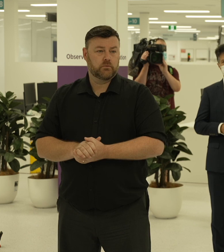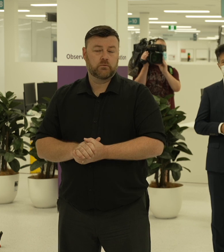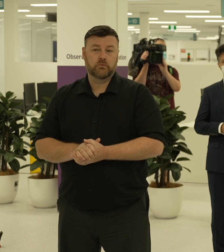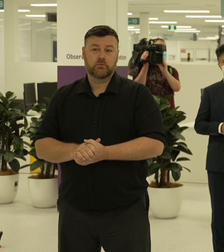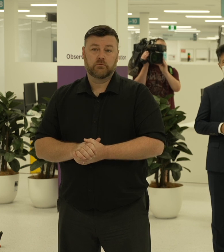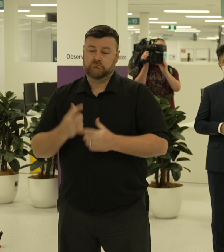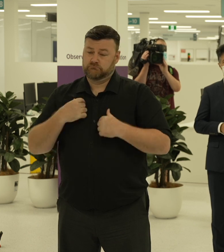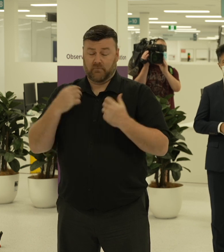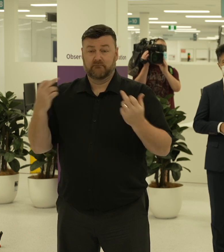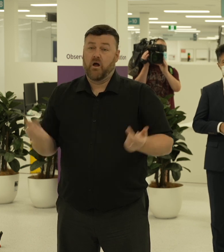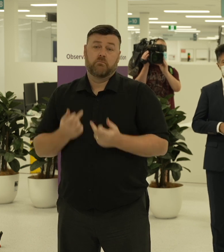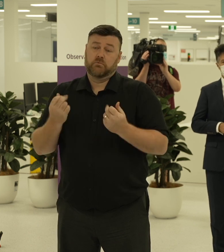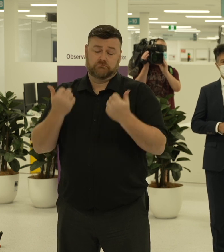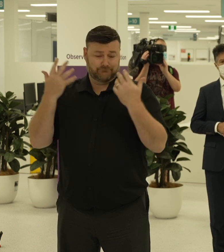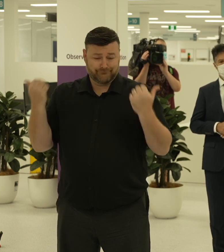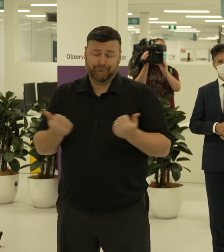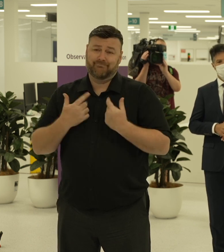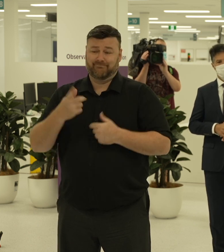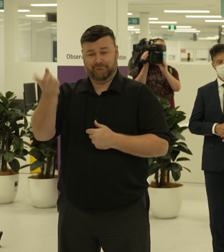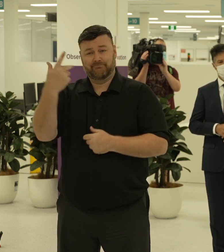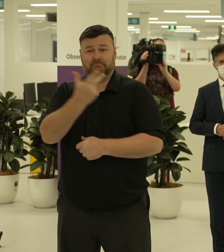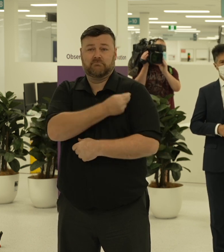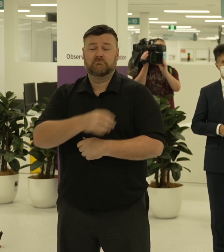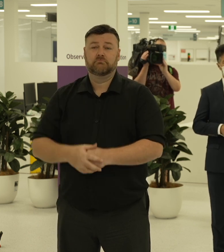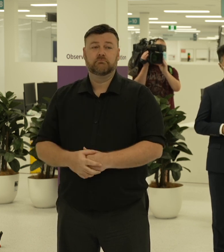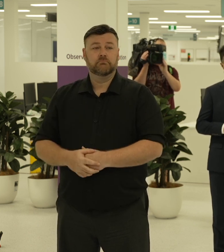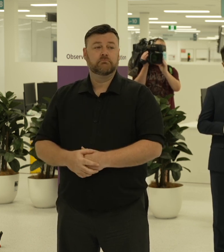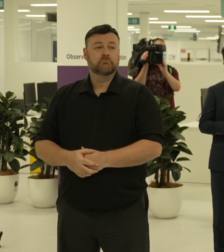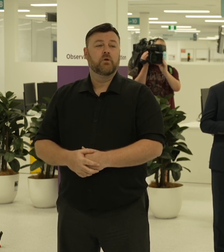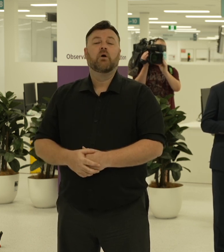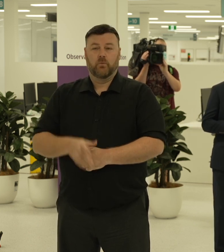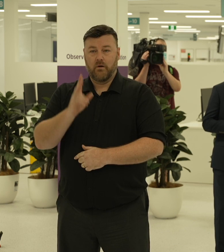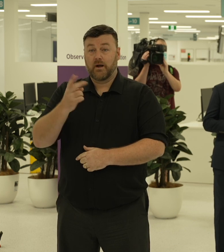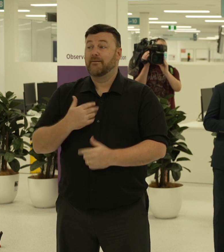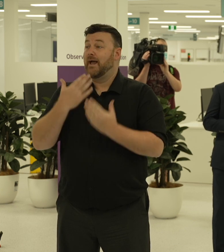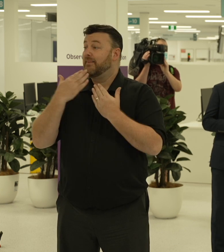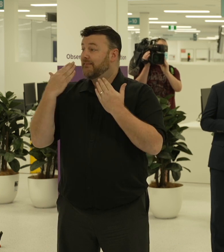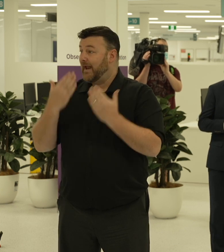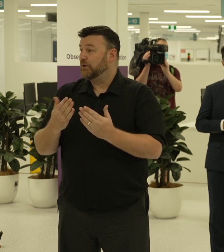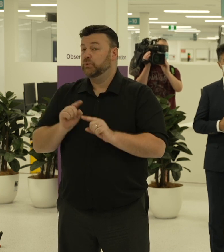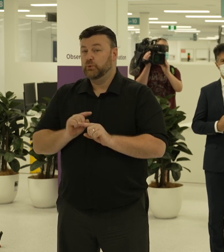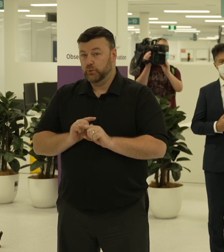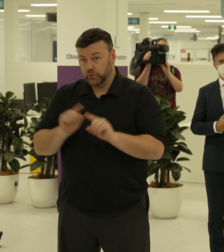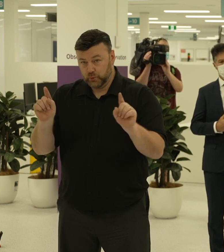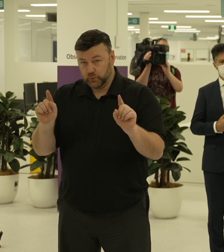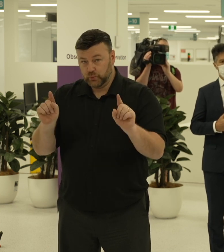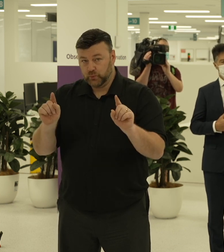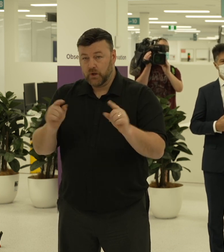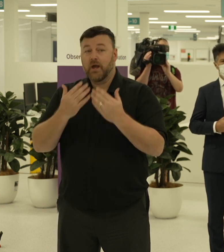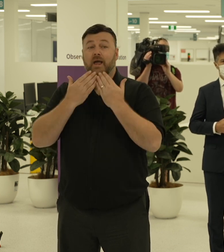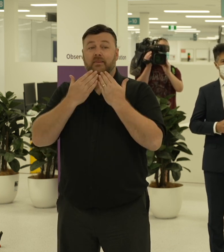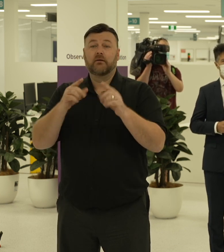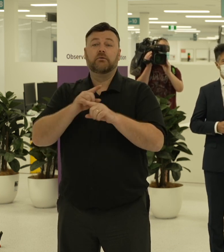appointments available in all of our 40 hubs across the state. So can I thank everybody again in finishing? Can I thank everybody for the